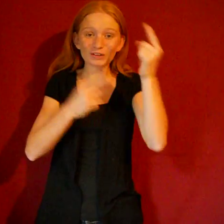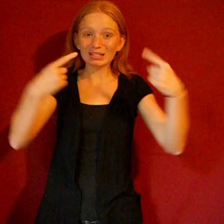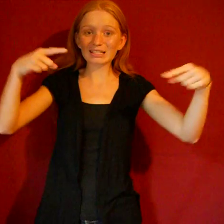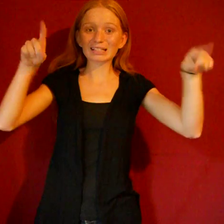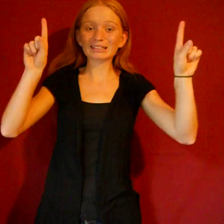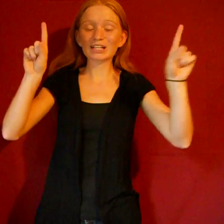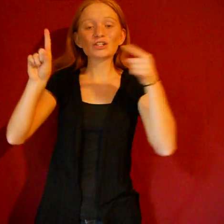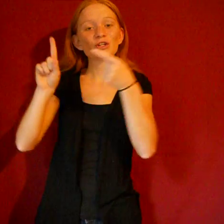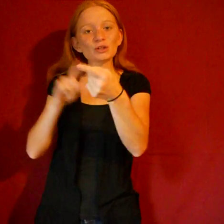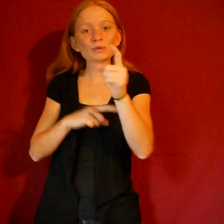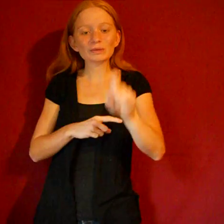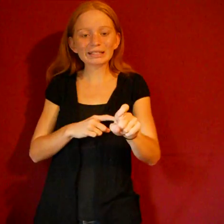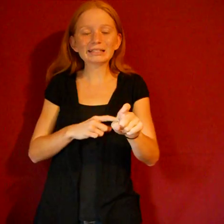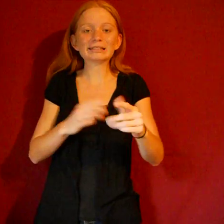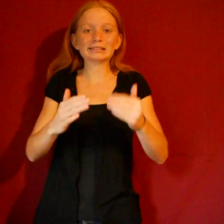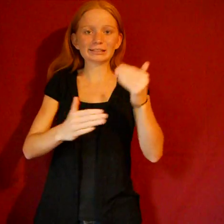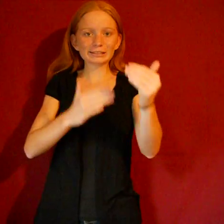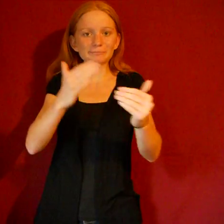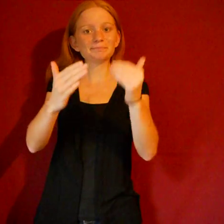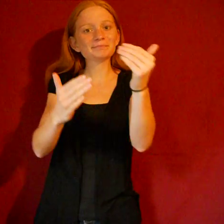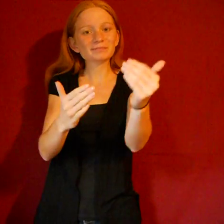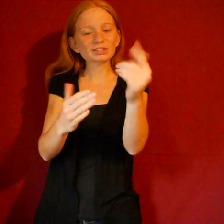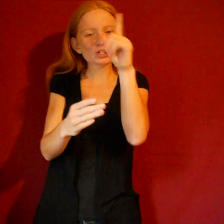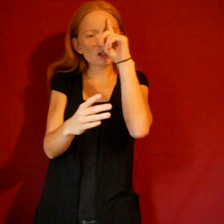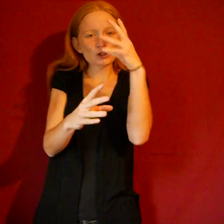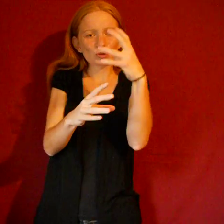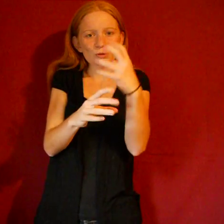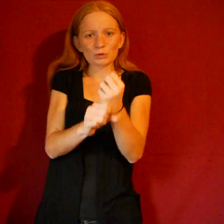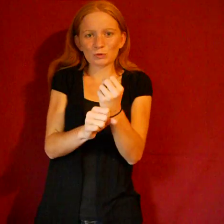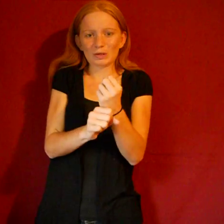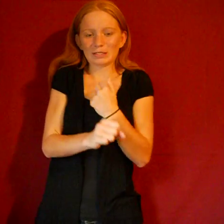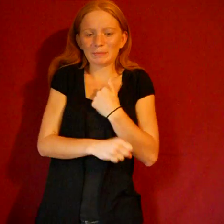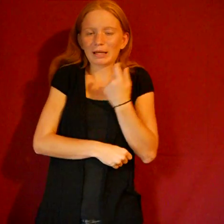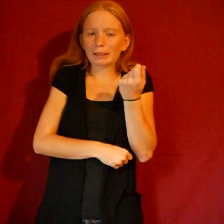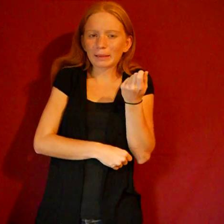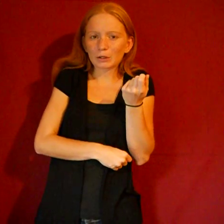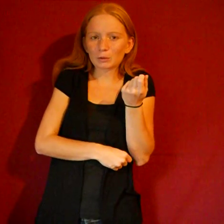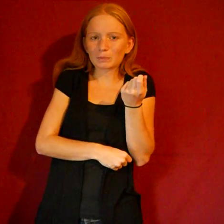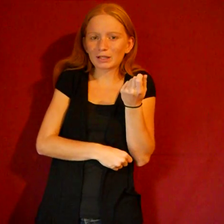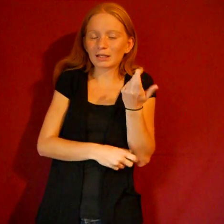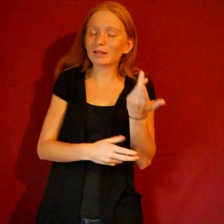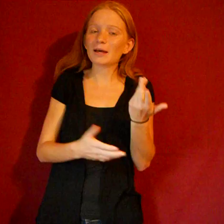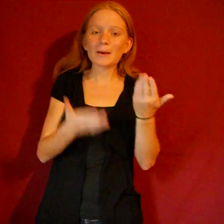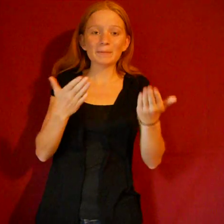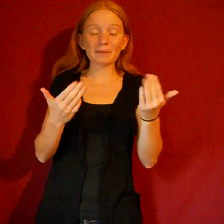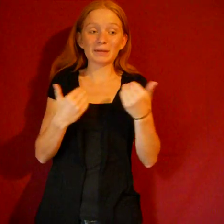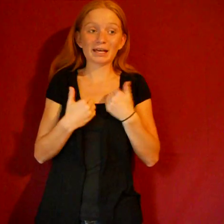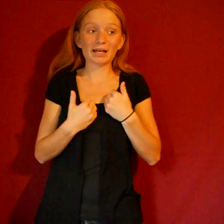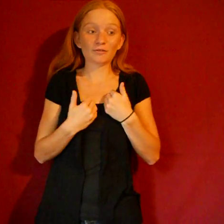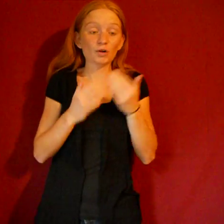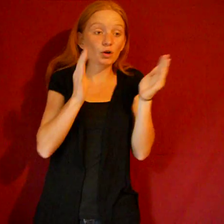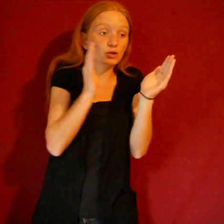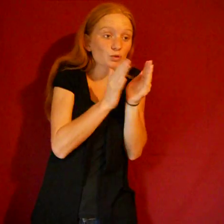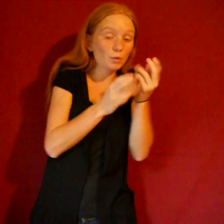and trust at least a little. Is there any issue, a small issue, that you feel comfortable talking about